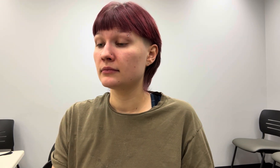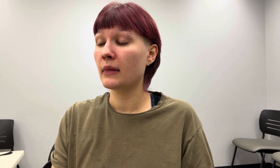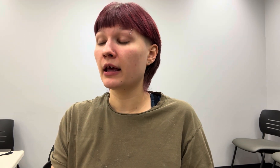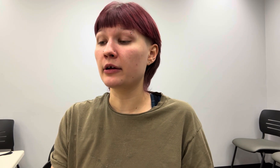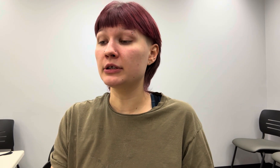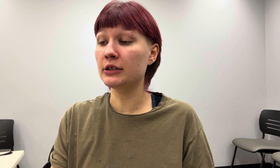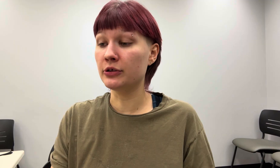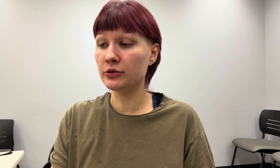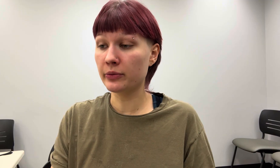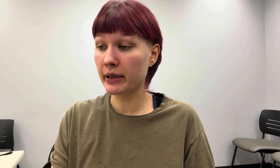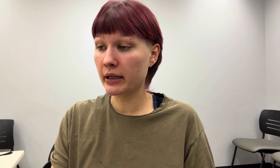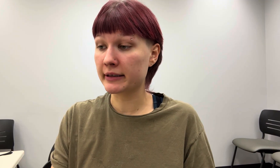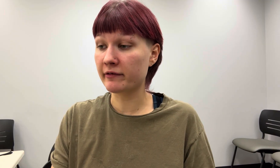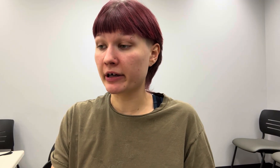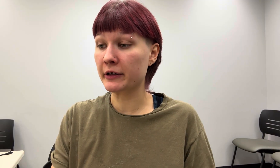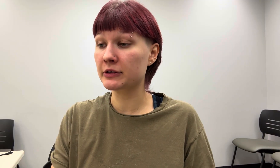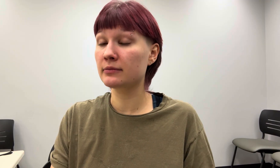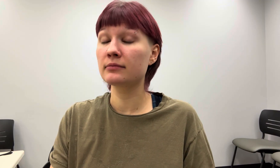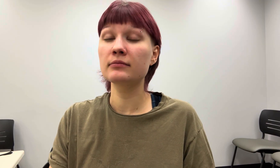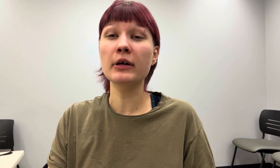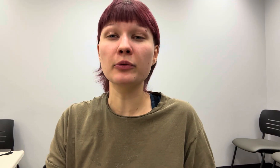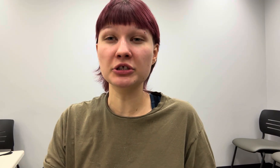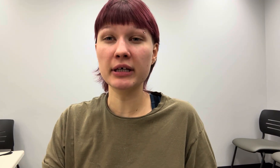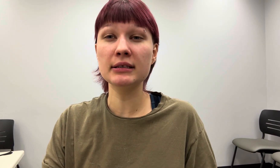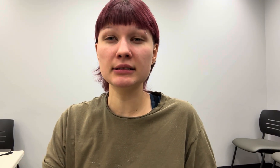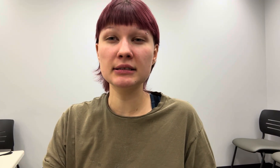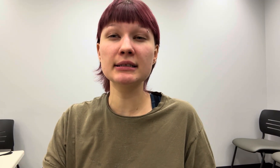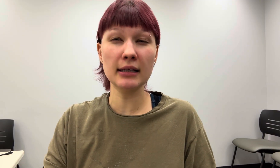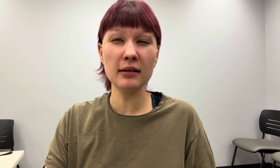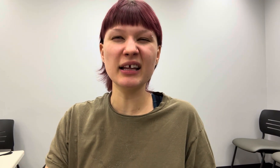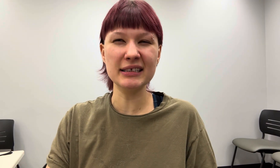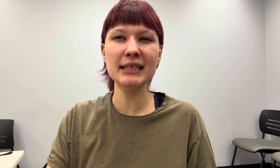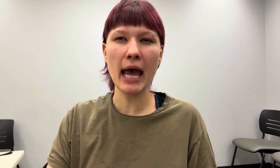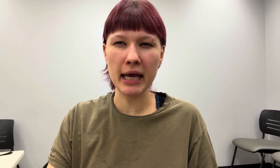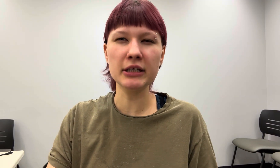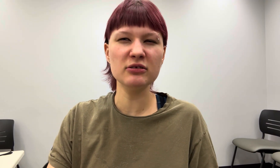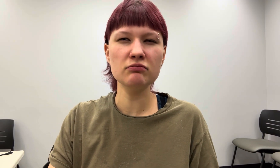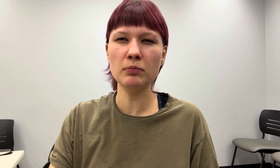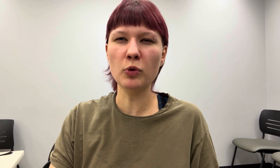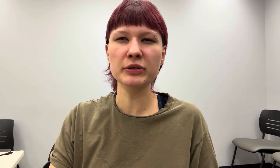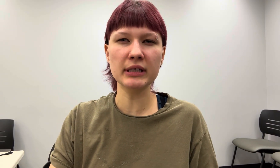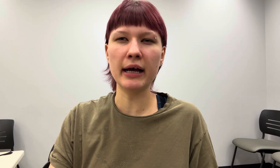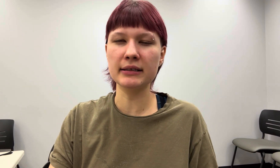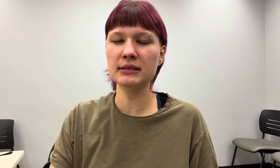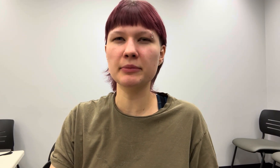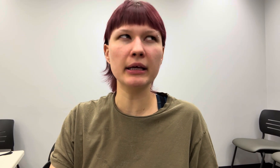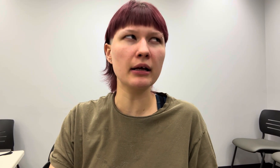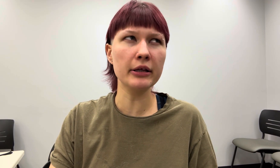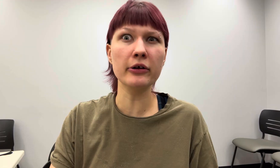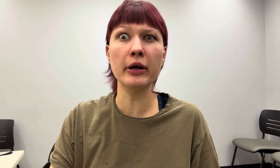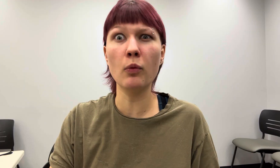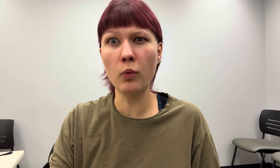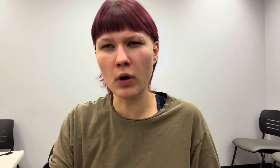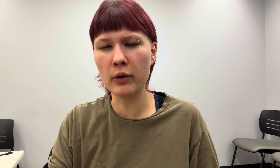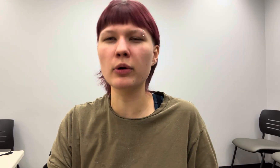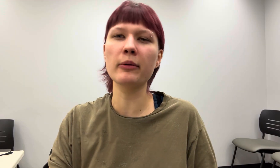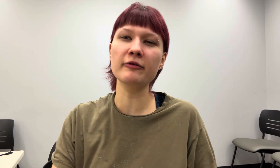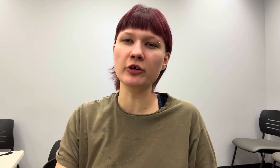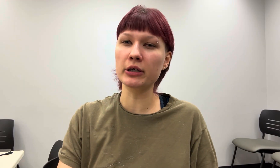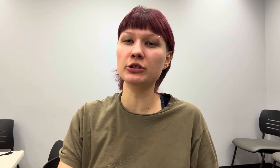I didn't use the right classifiers. I wish I had, like, tagged more signs to make it clear, like, what we're referring to,